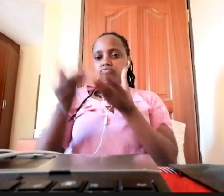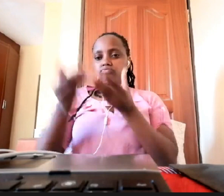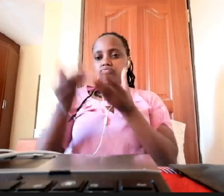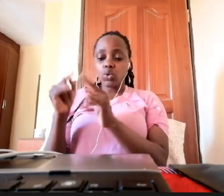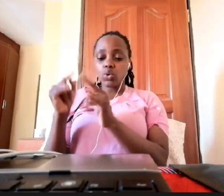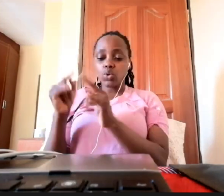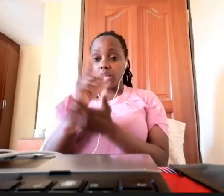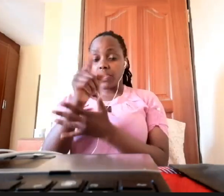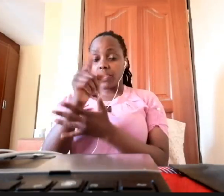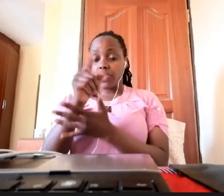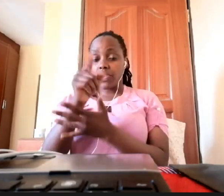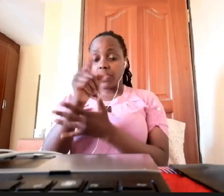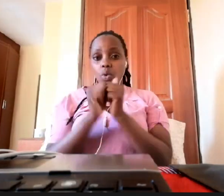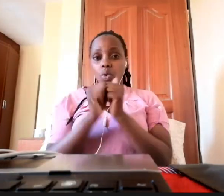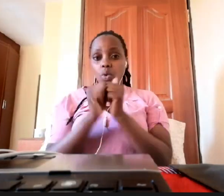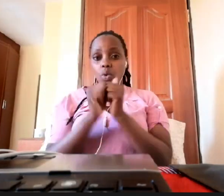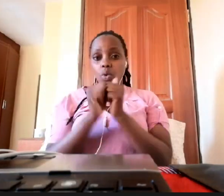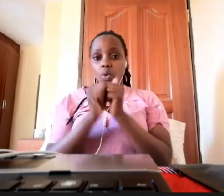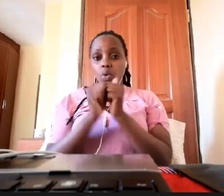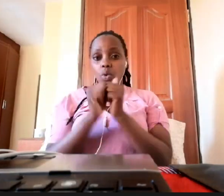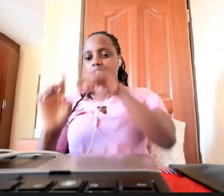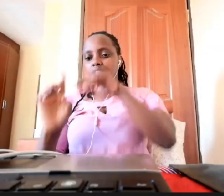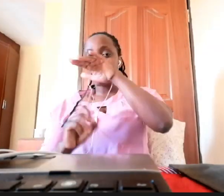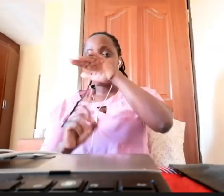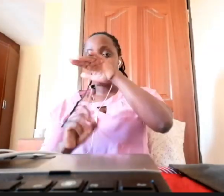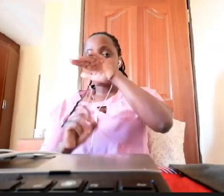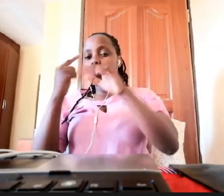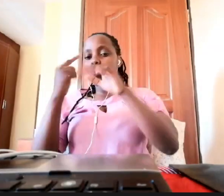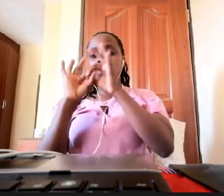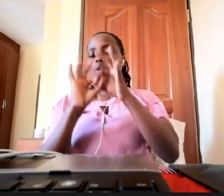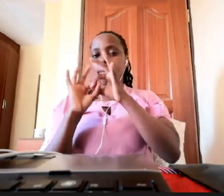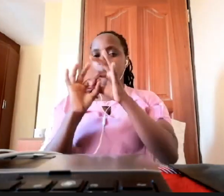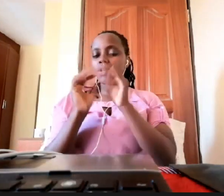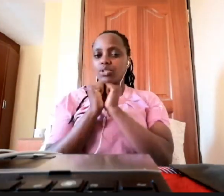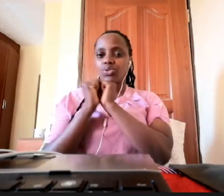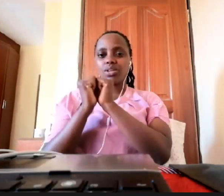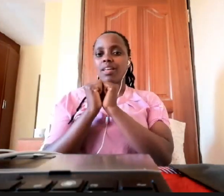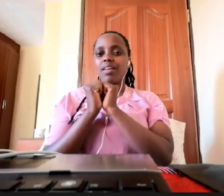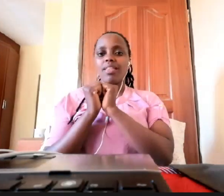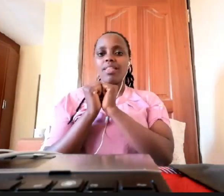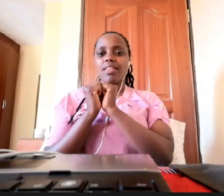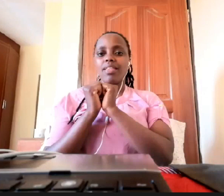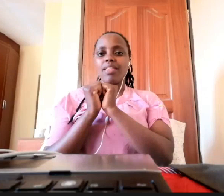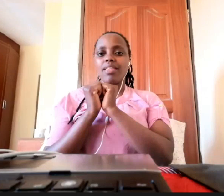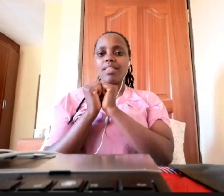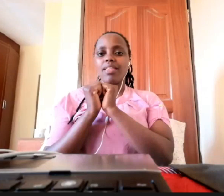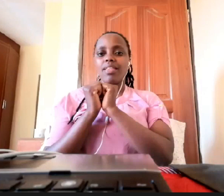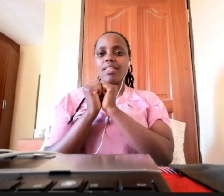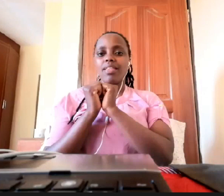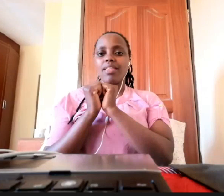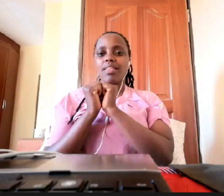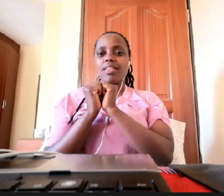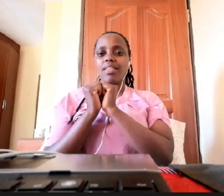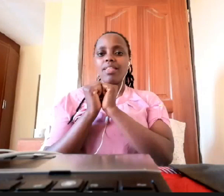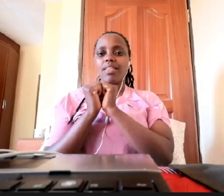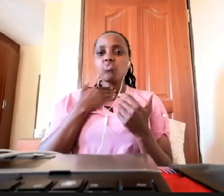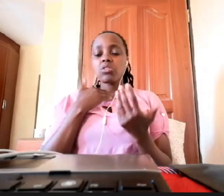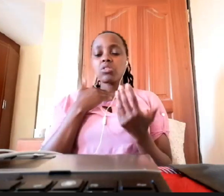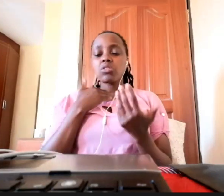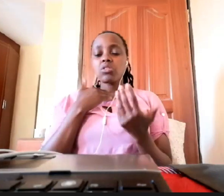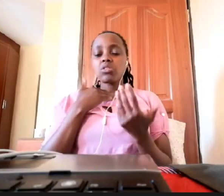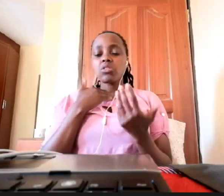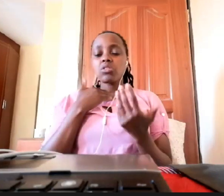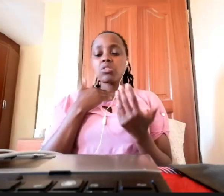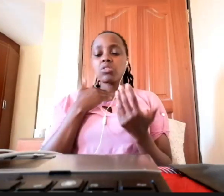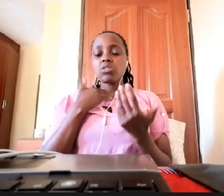this information with the relevant ministries who are collaborative and who can want to change the lives of children, because